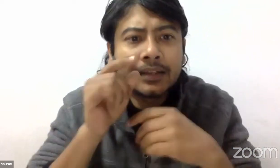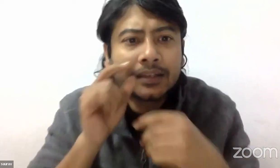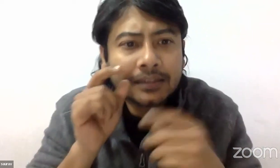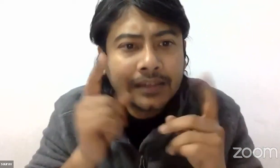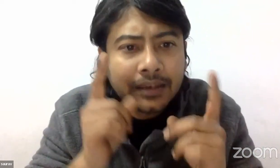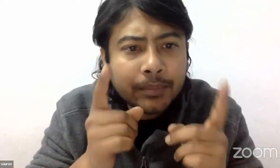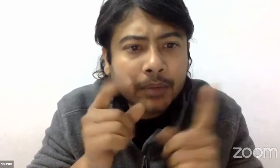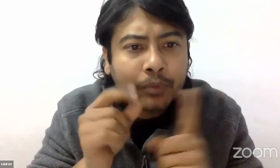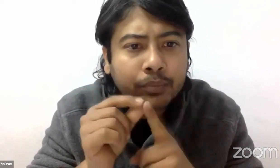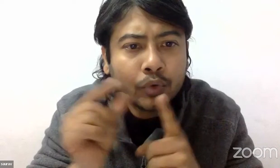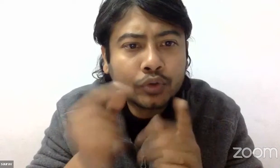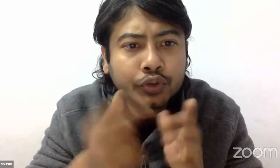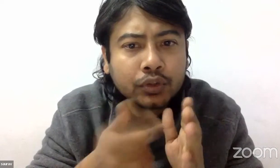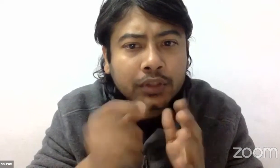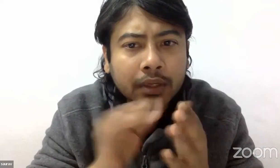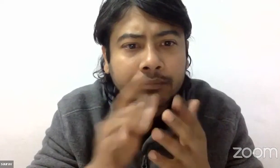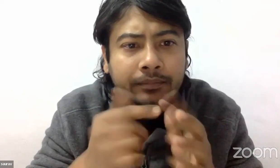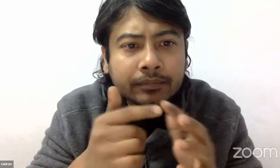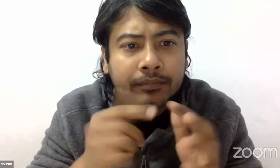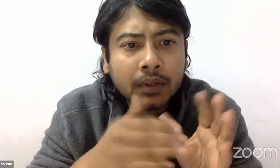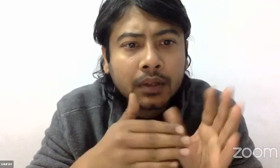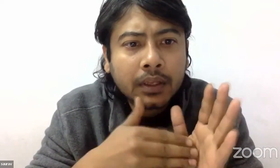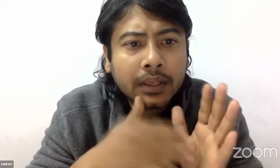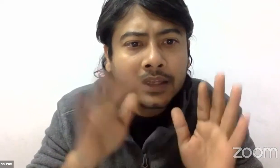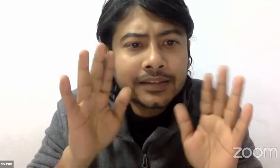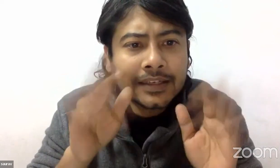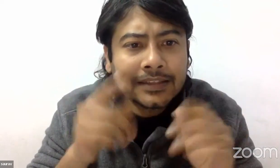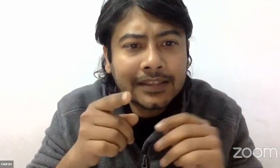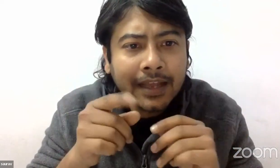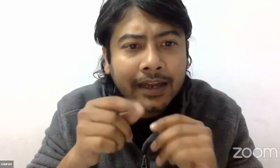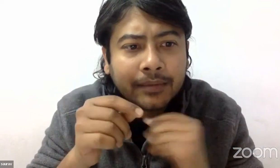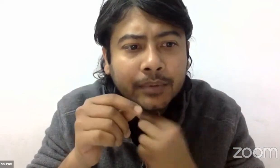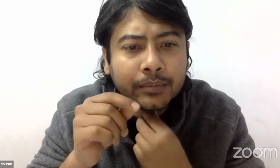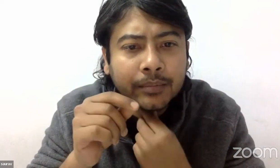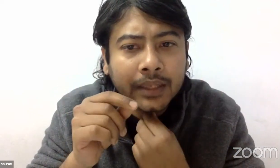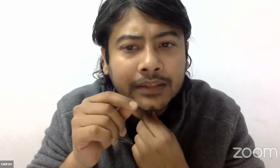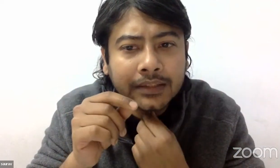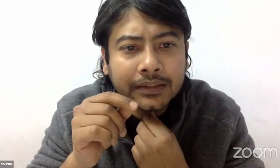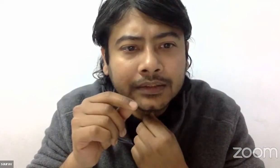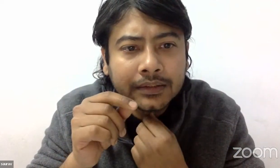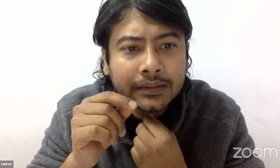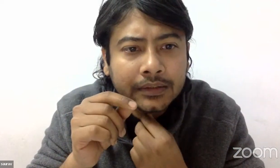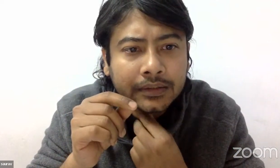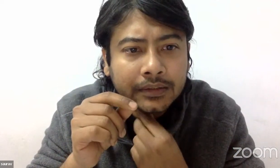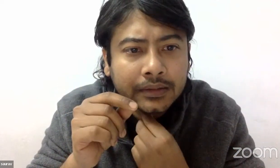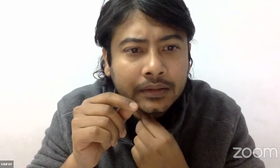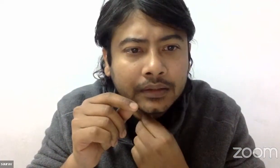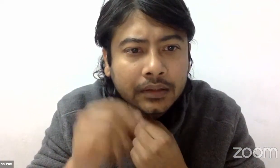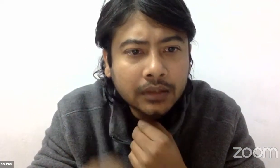is Prabhu Purushottam. And he's raised his hand, Prabhu Mataji.